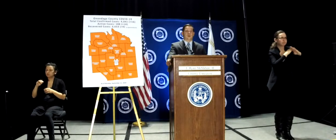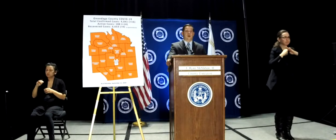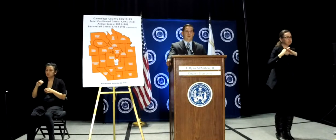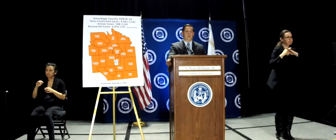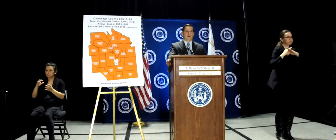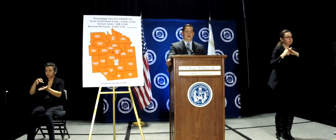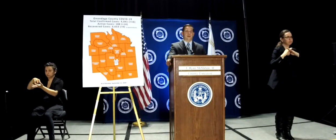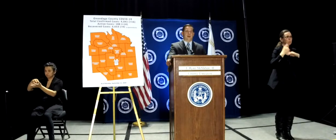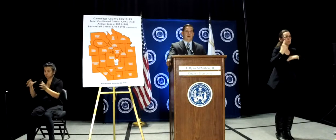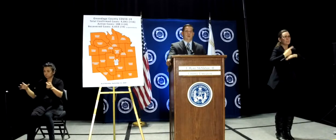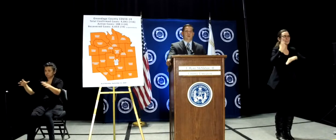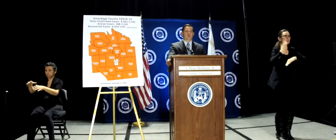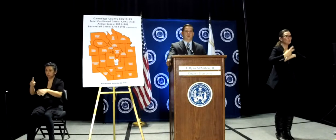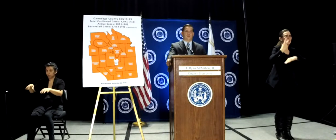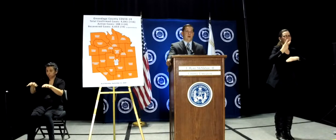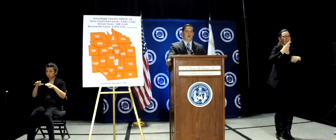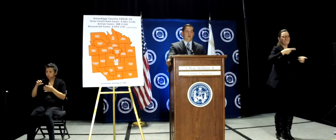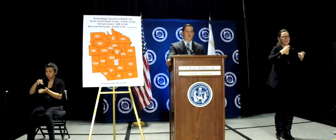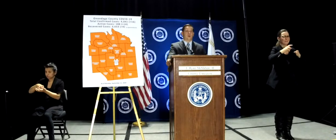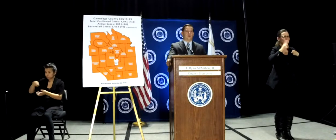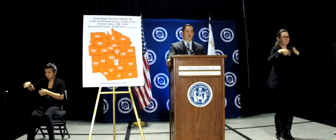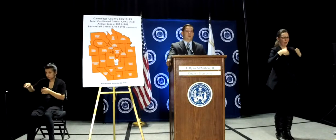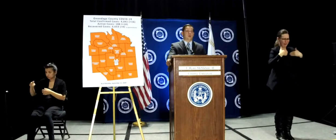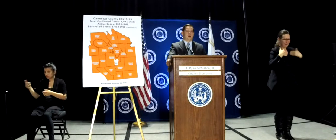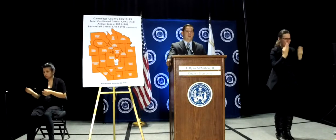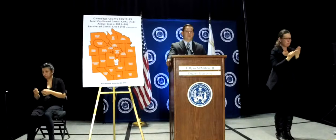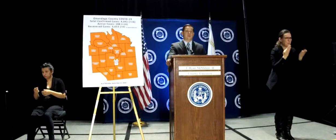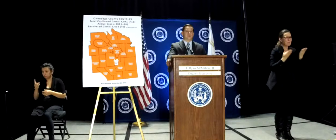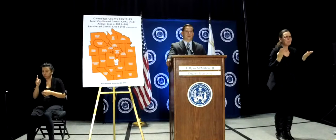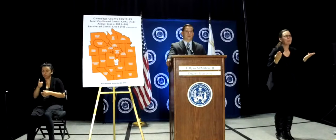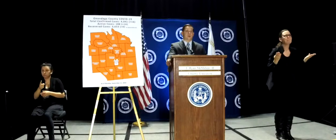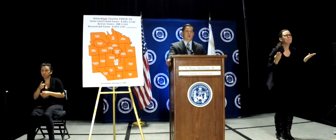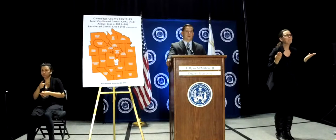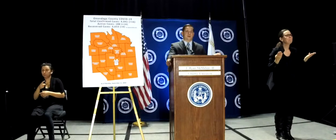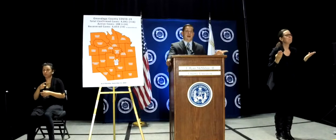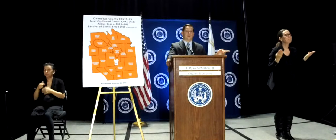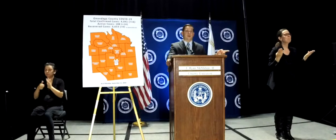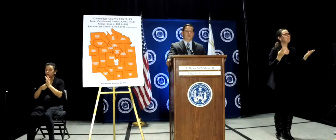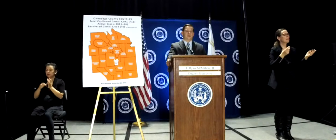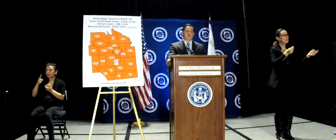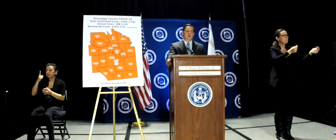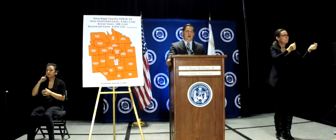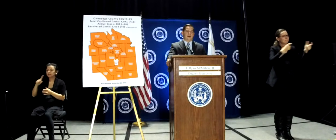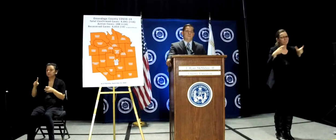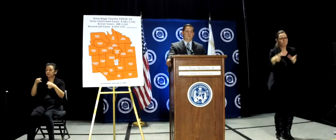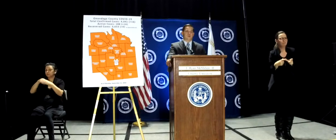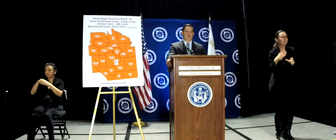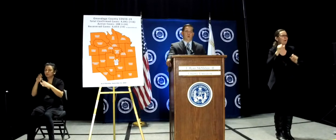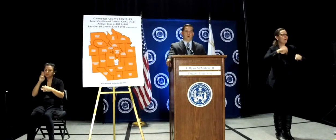So we'll probably get them back 24 hours. So maybe even sooner, depending on the timing of it.